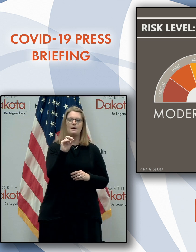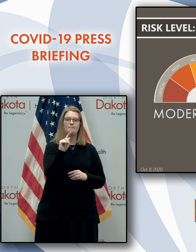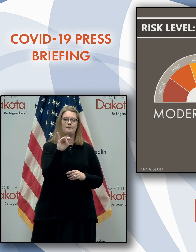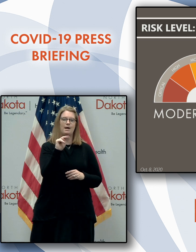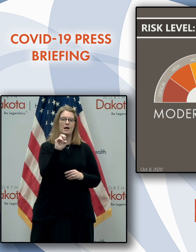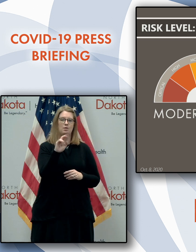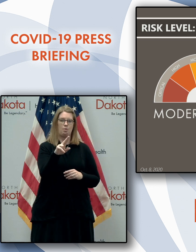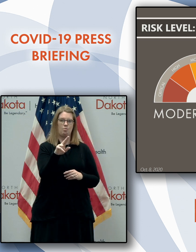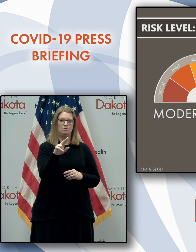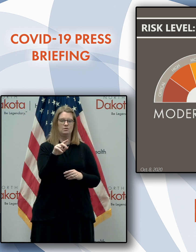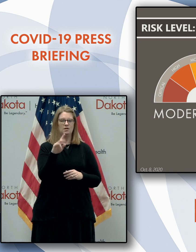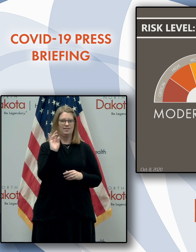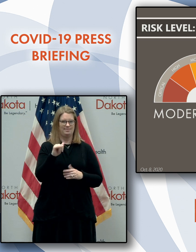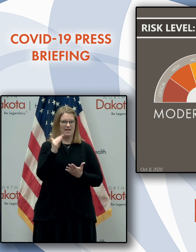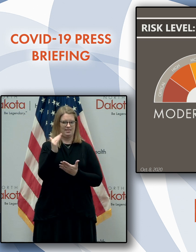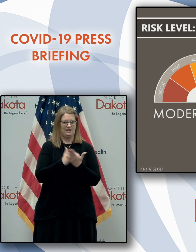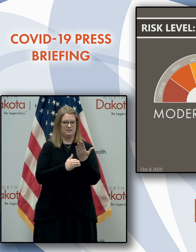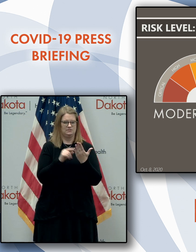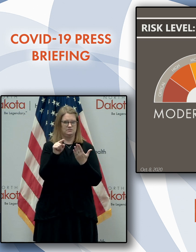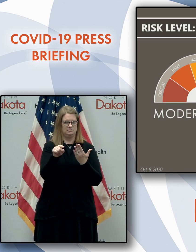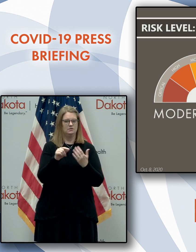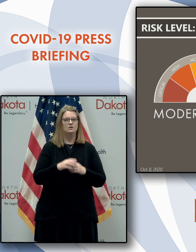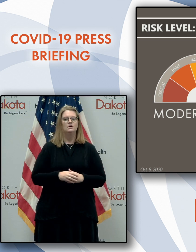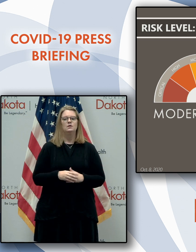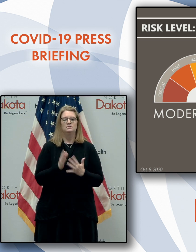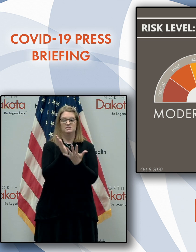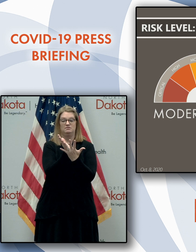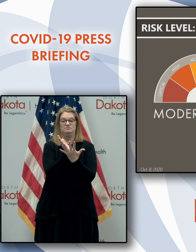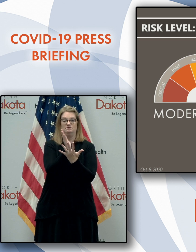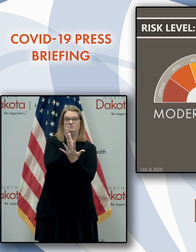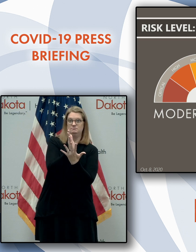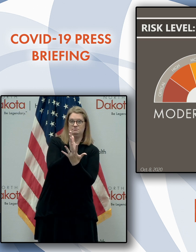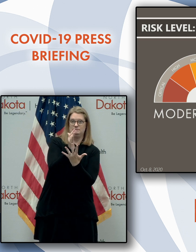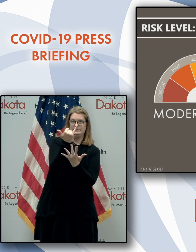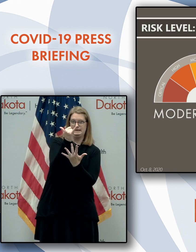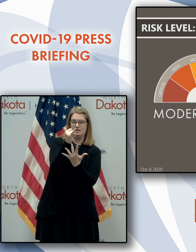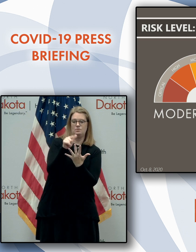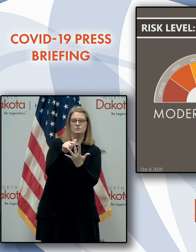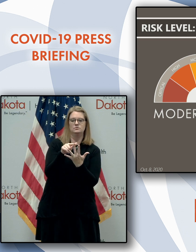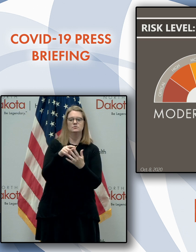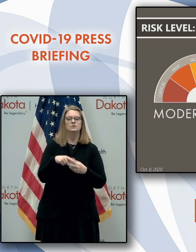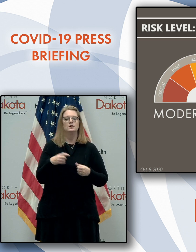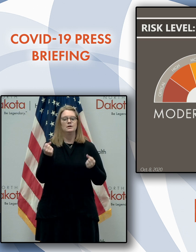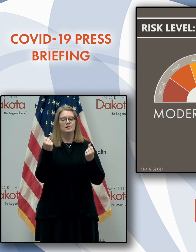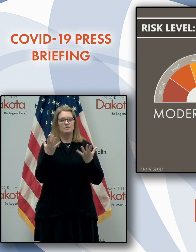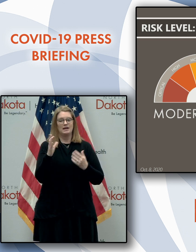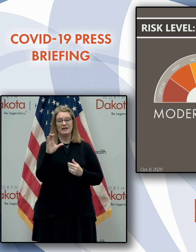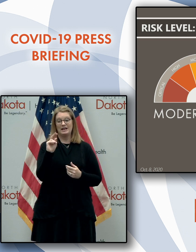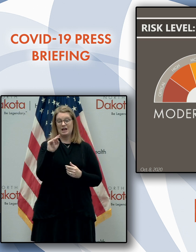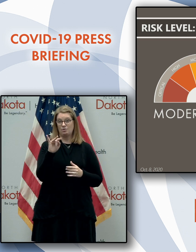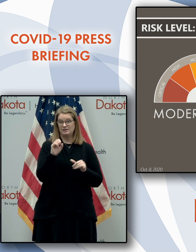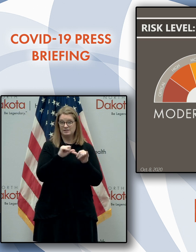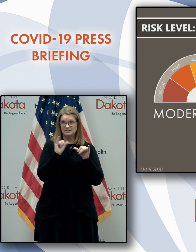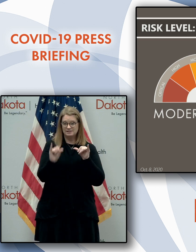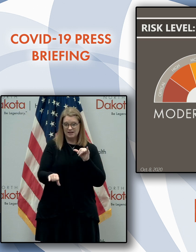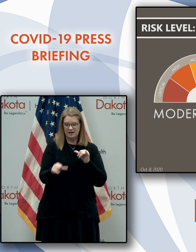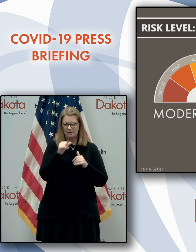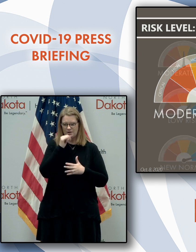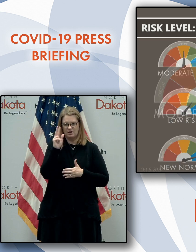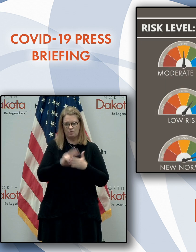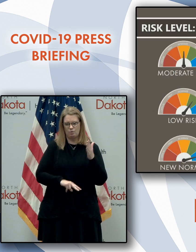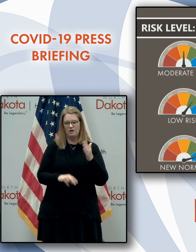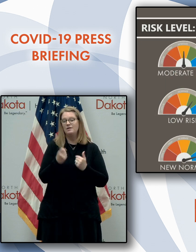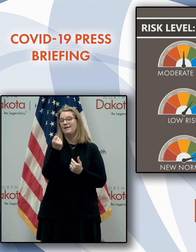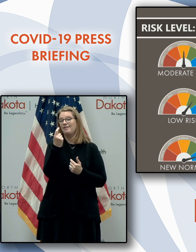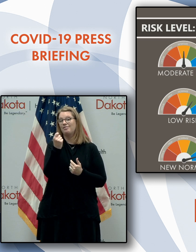Bottineau are on that list. We have a number of counties that are staying where they are. I won't read all of these, but